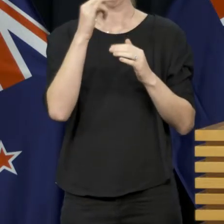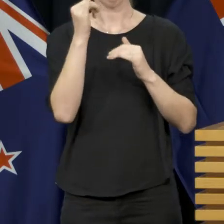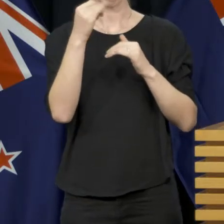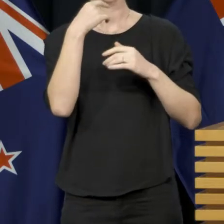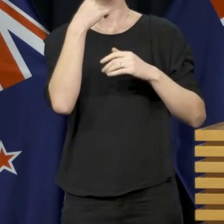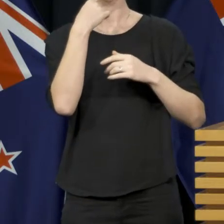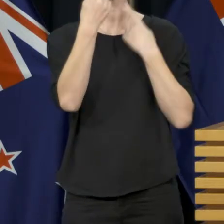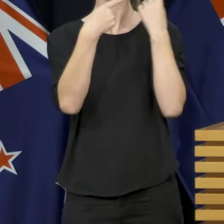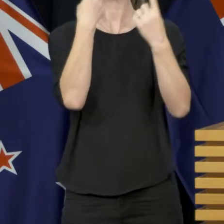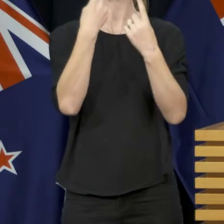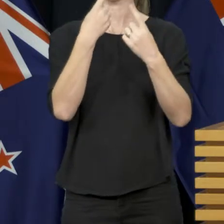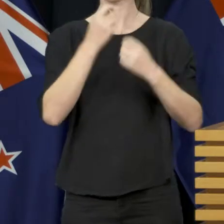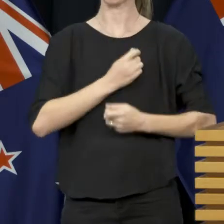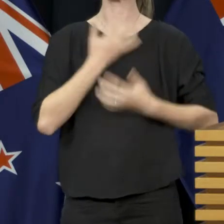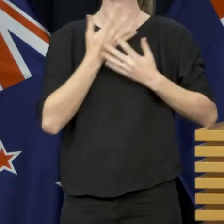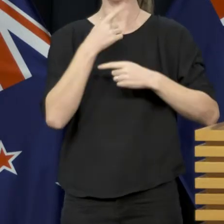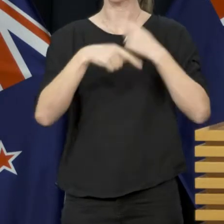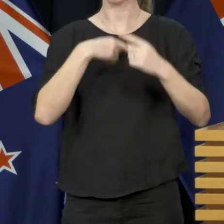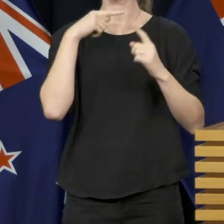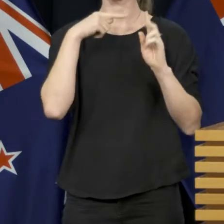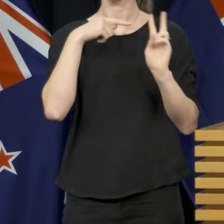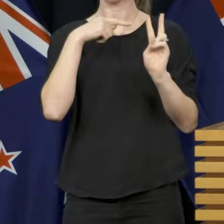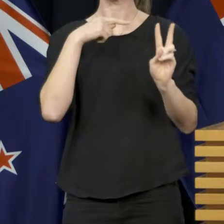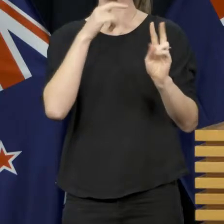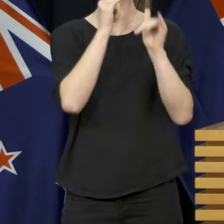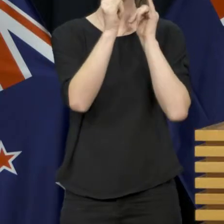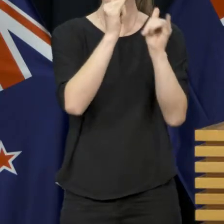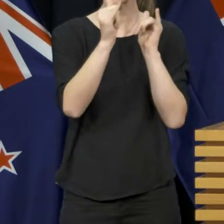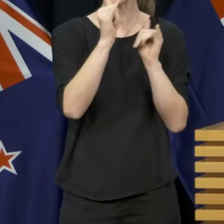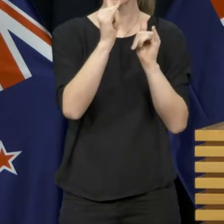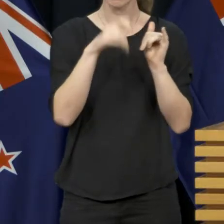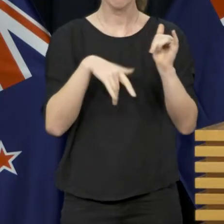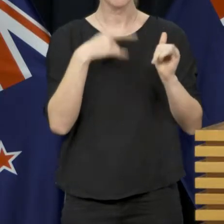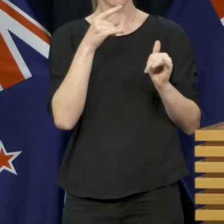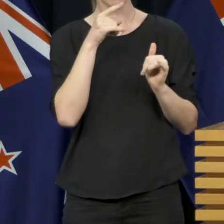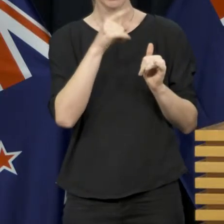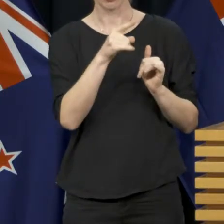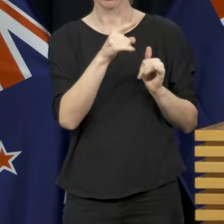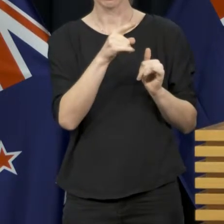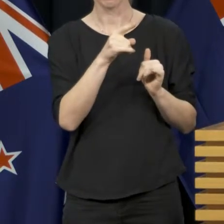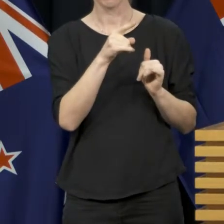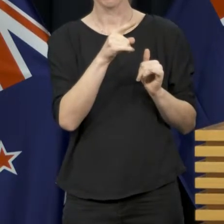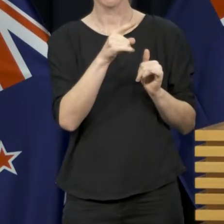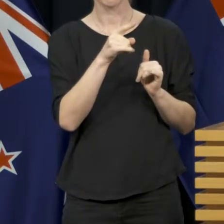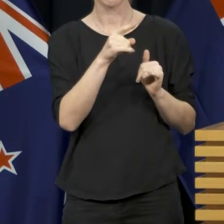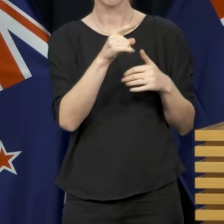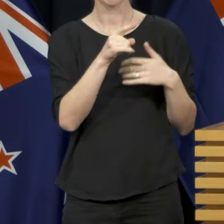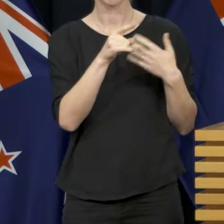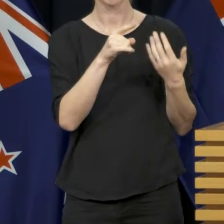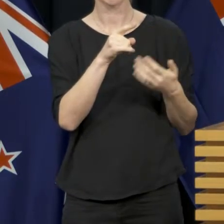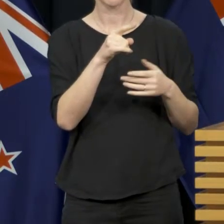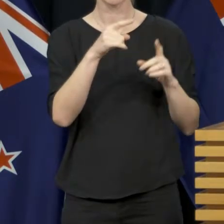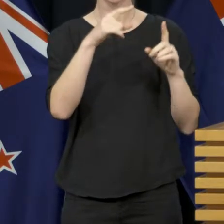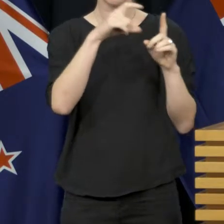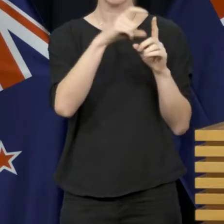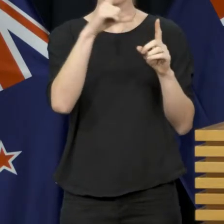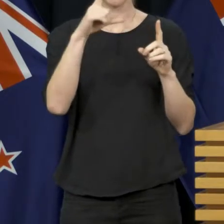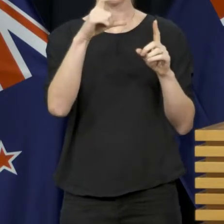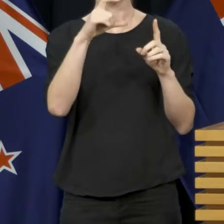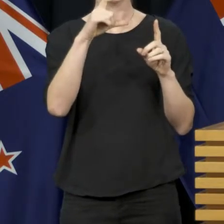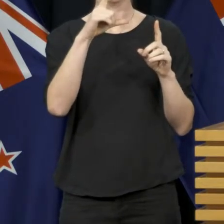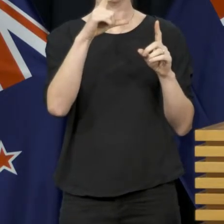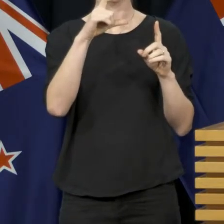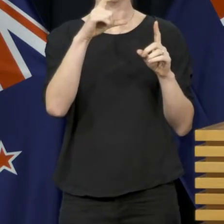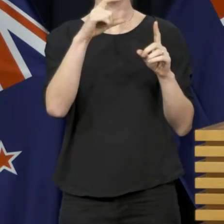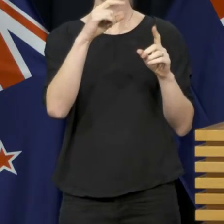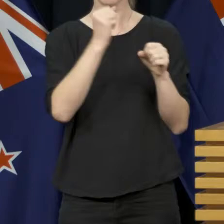going on in the managed isolation and quarantine facilities, was that increasingly making him become a diversion? Again,